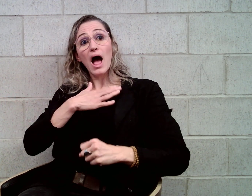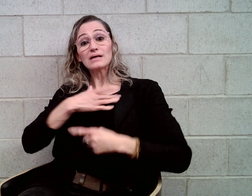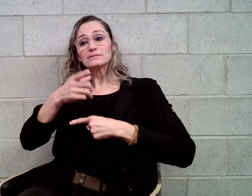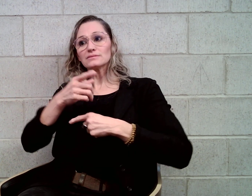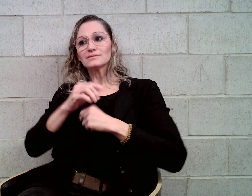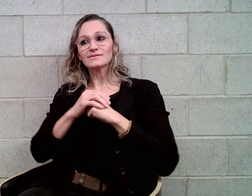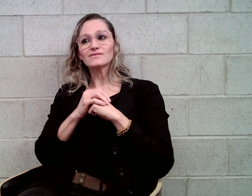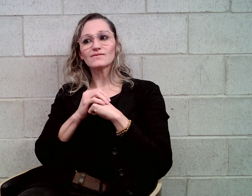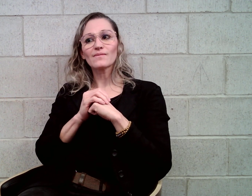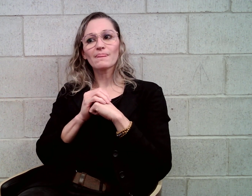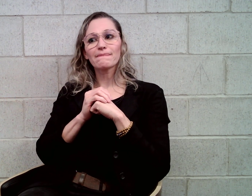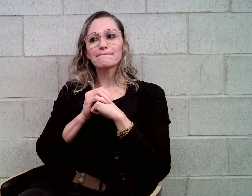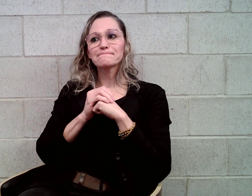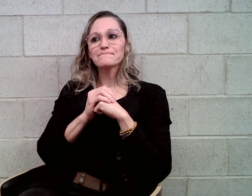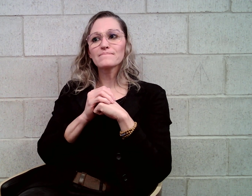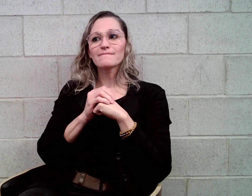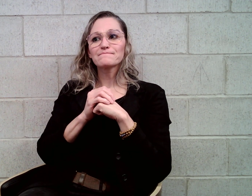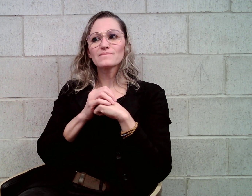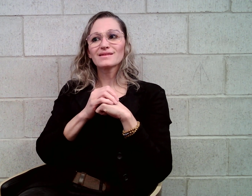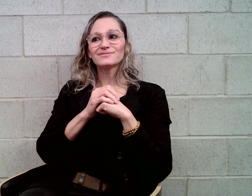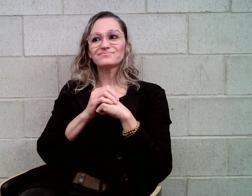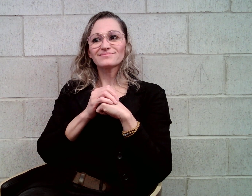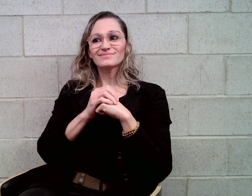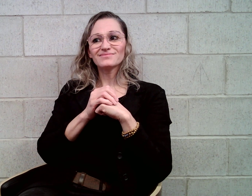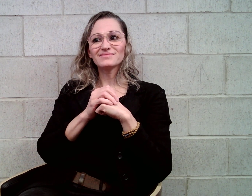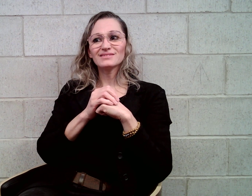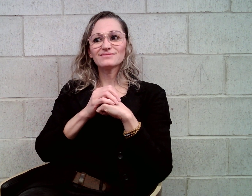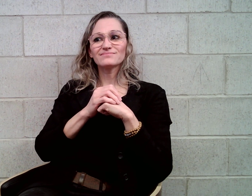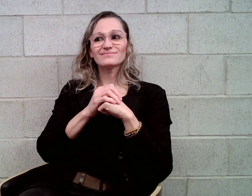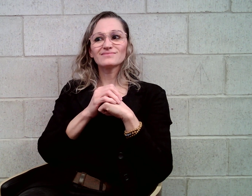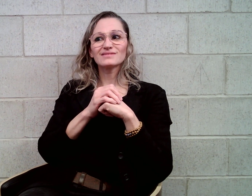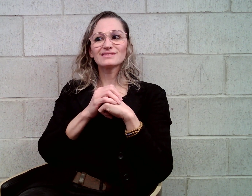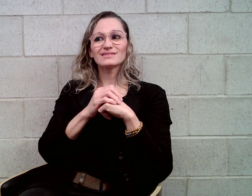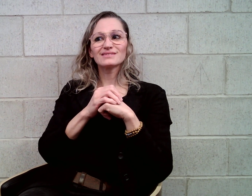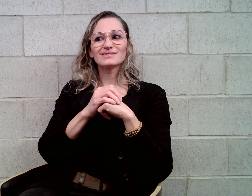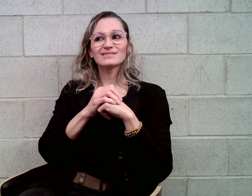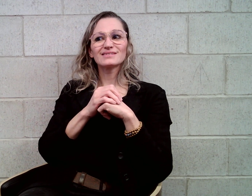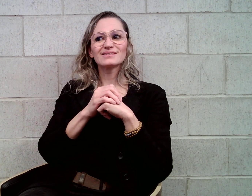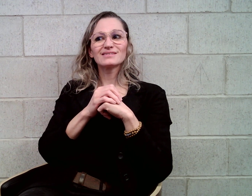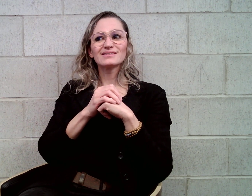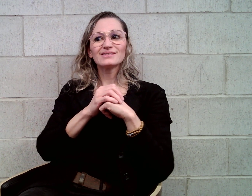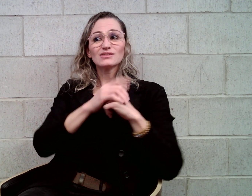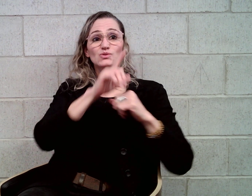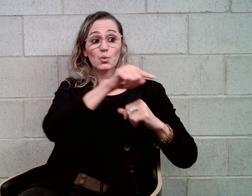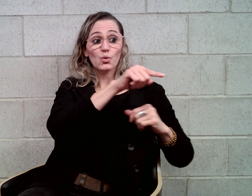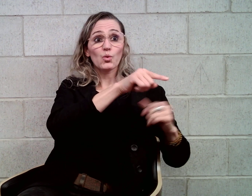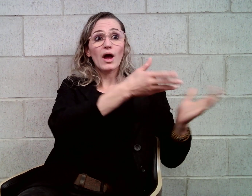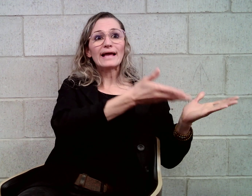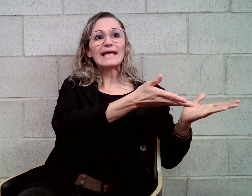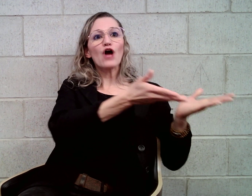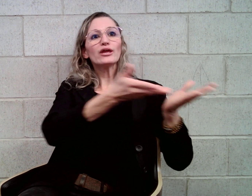on the stage actually continued on. They were sort of legacy pieces that carried through in